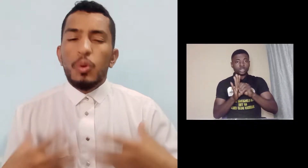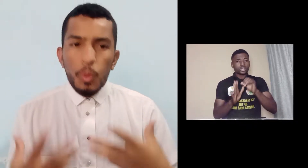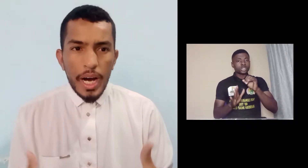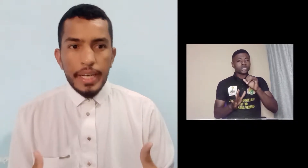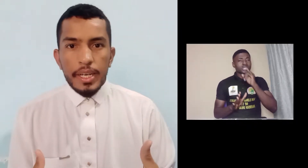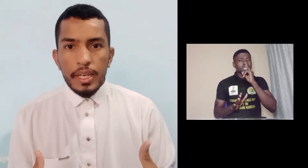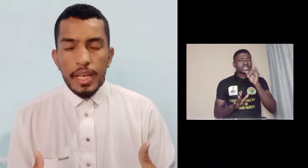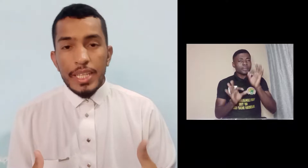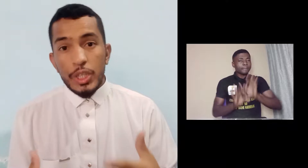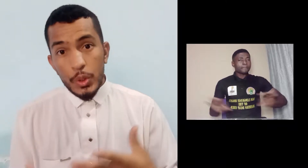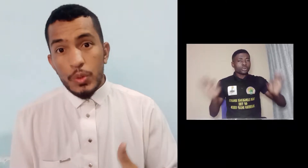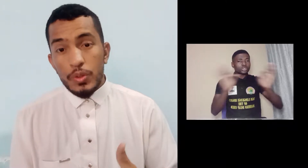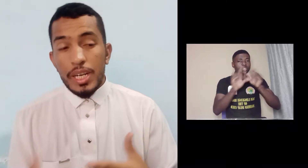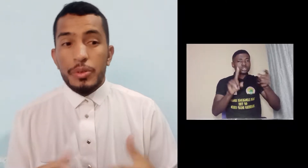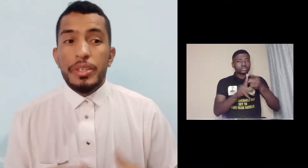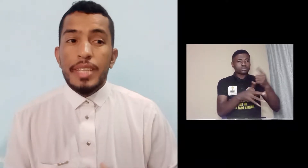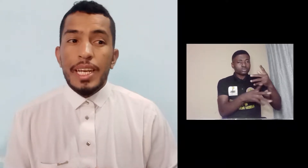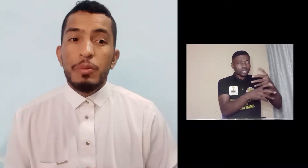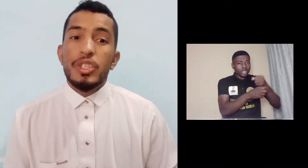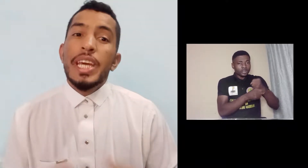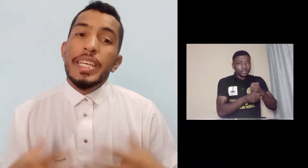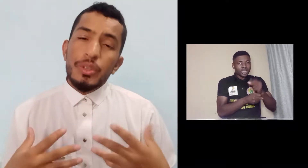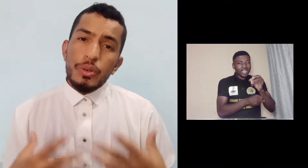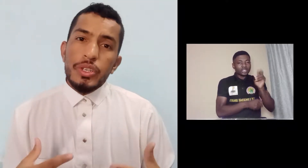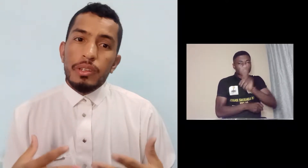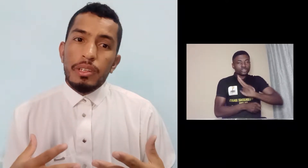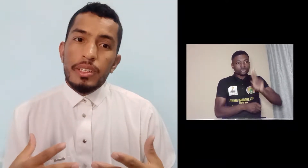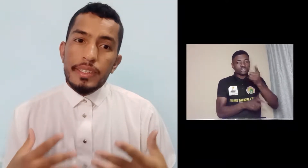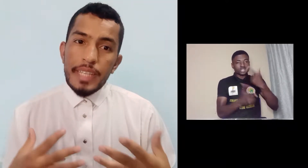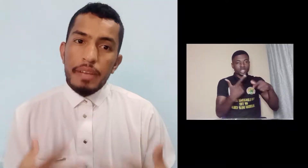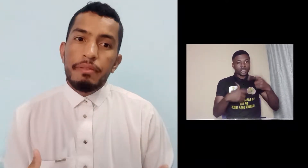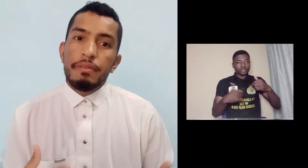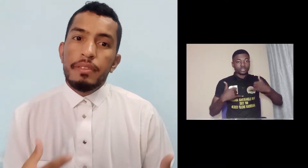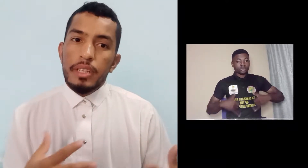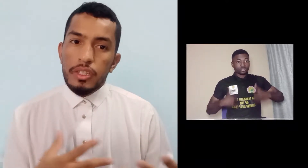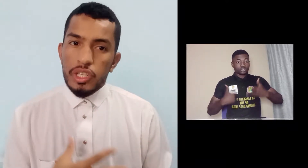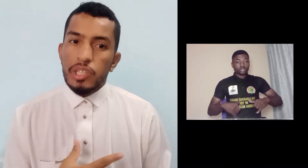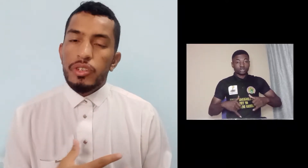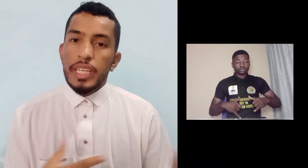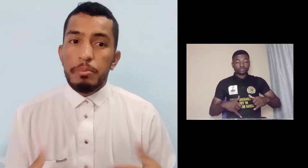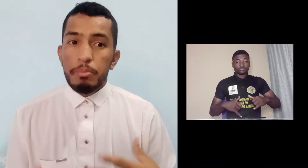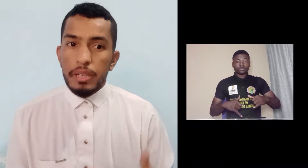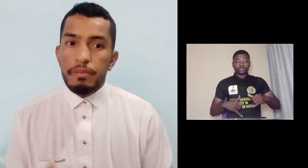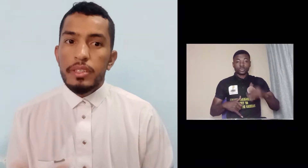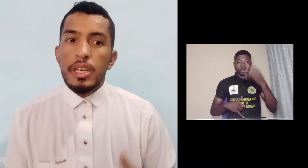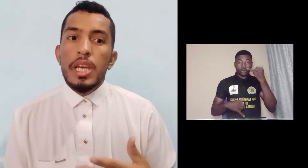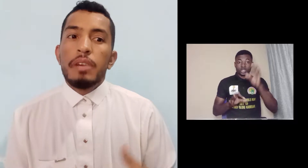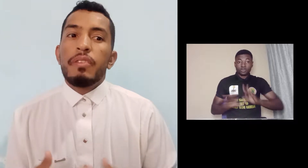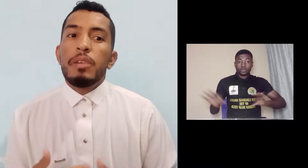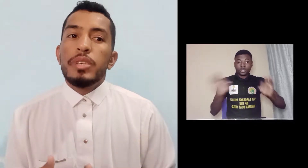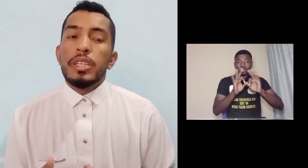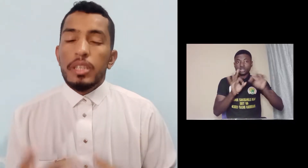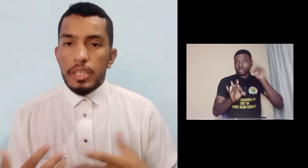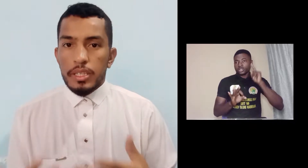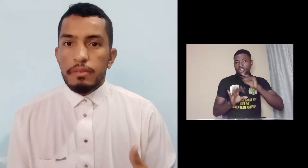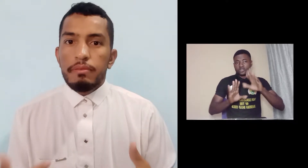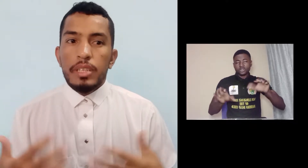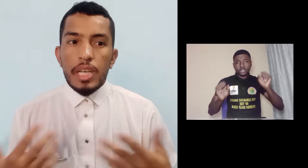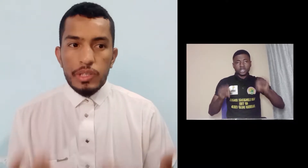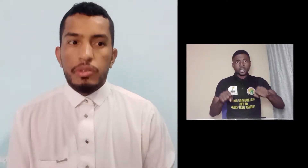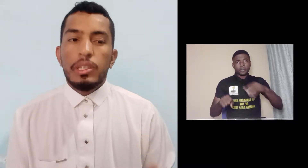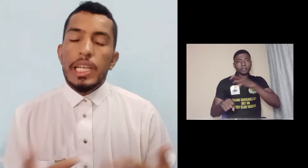to acquire and use the Algerian Sign Language is crucial. Deaf children can benefit from the